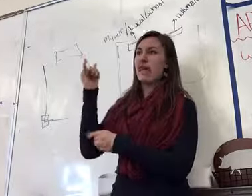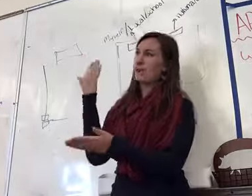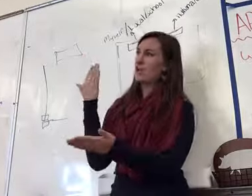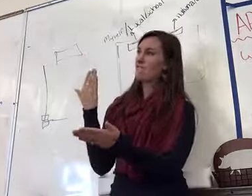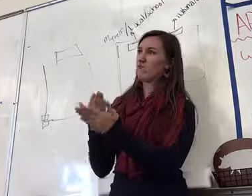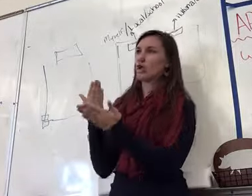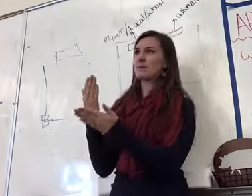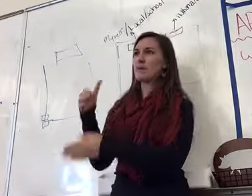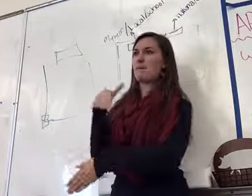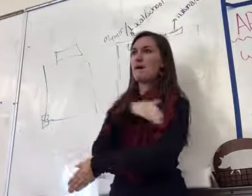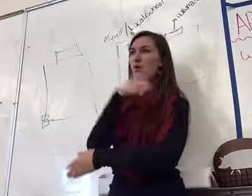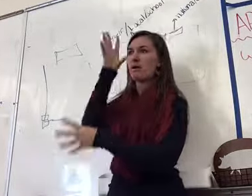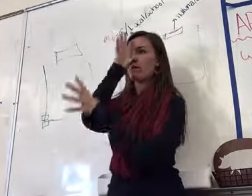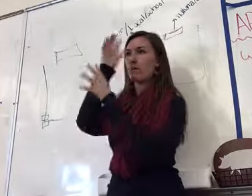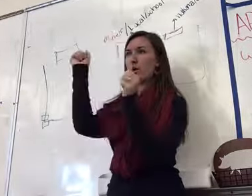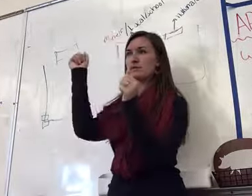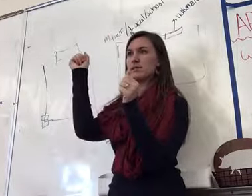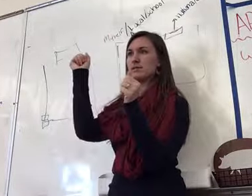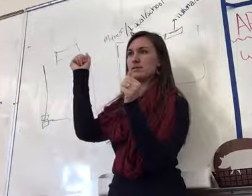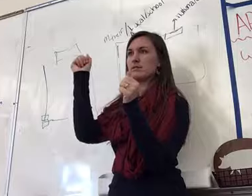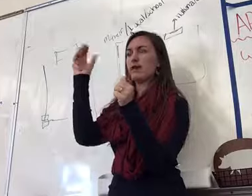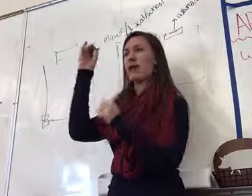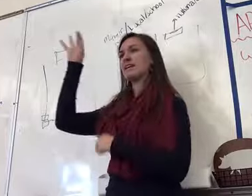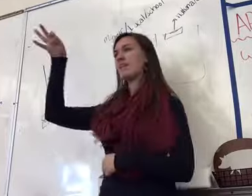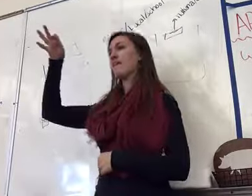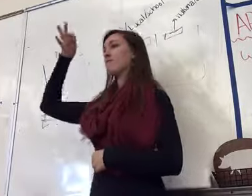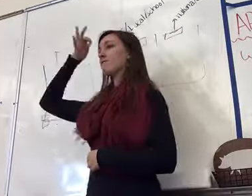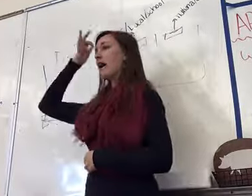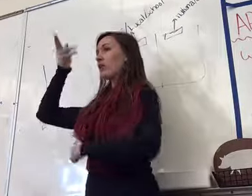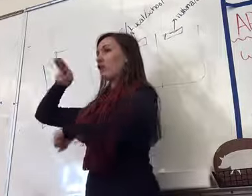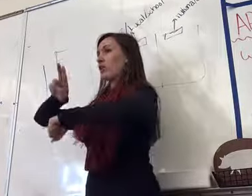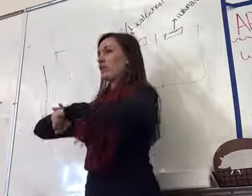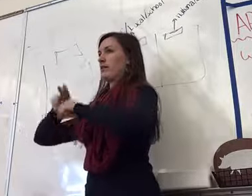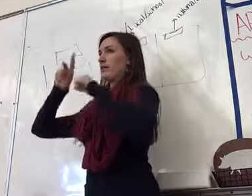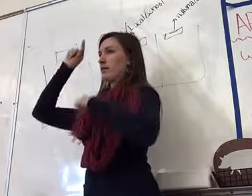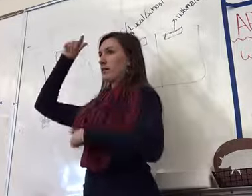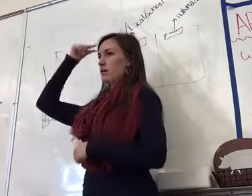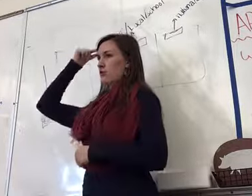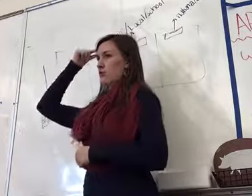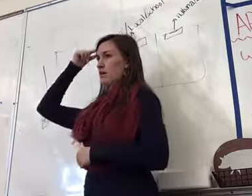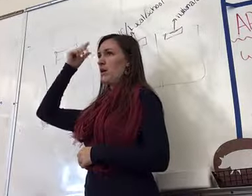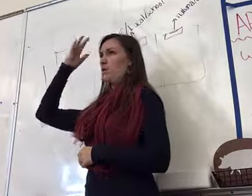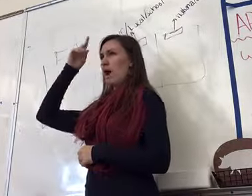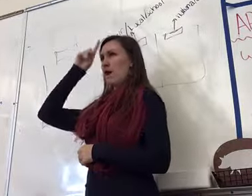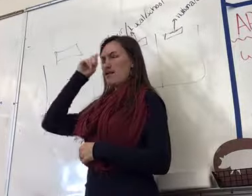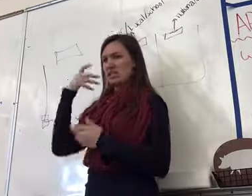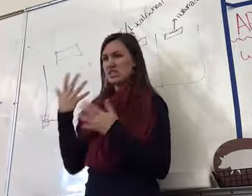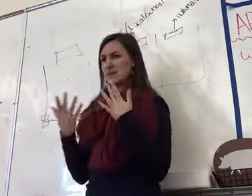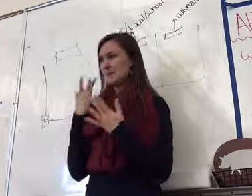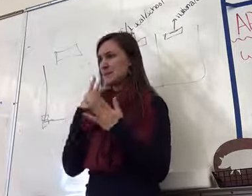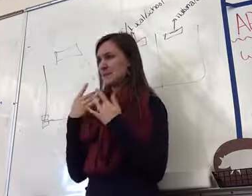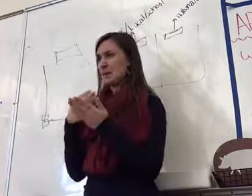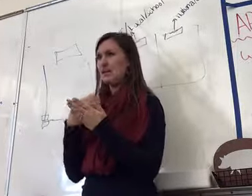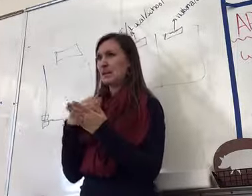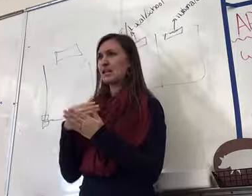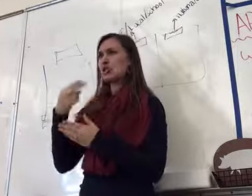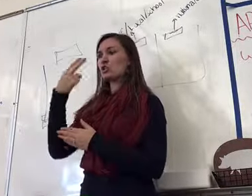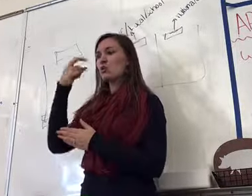it confirms the power of the federal government. This is when they are needing to raise money. Hamilton says let's raise it on